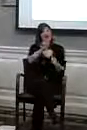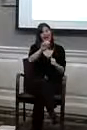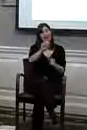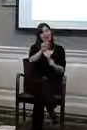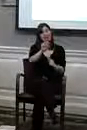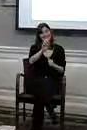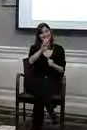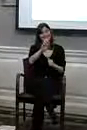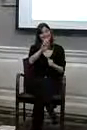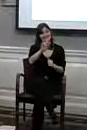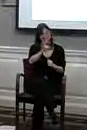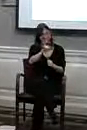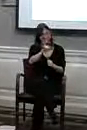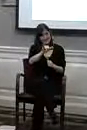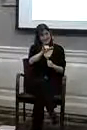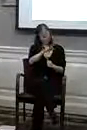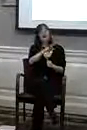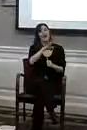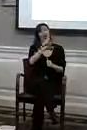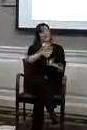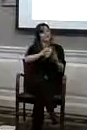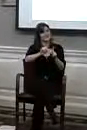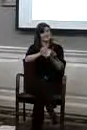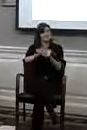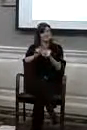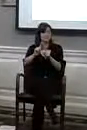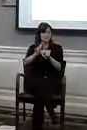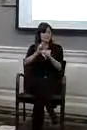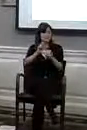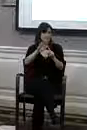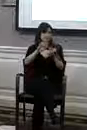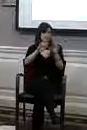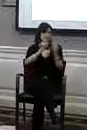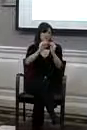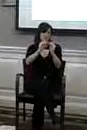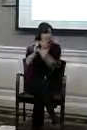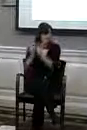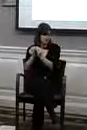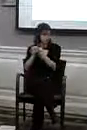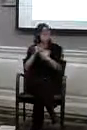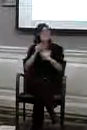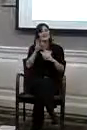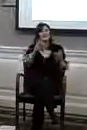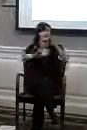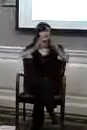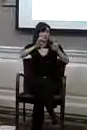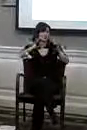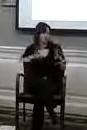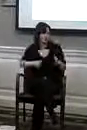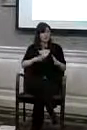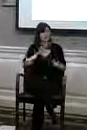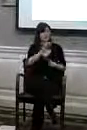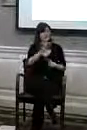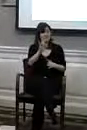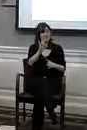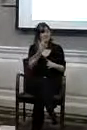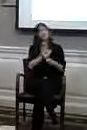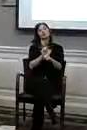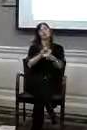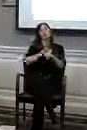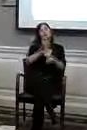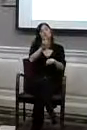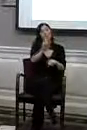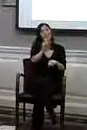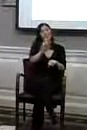UN agencies as an evaluator. She worked in 2007 on a UN capacity-building program